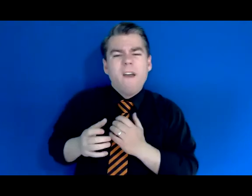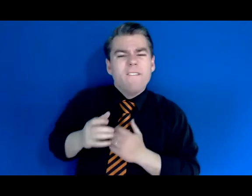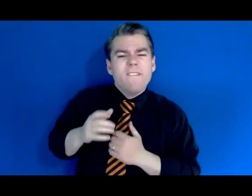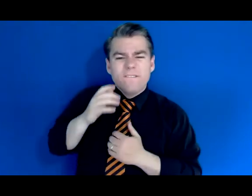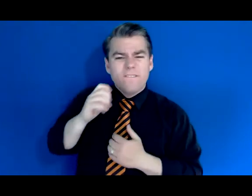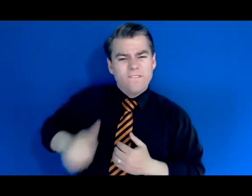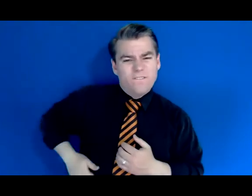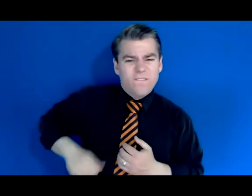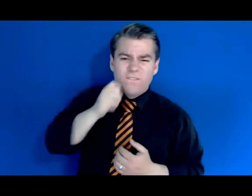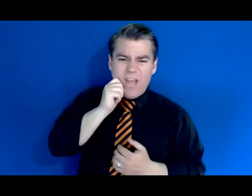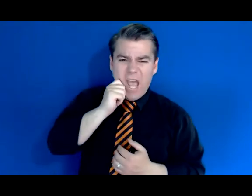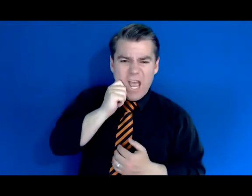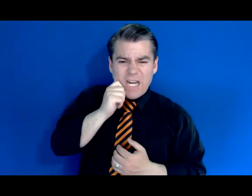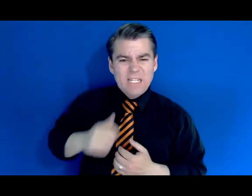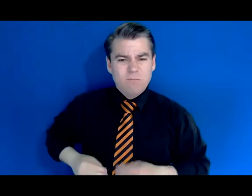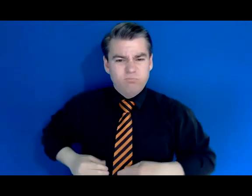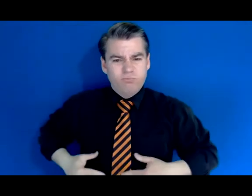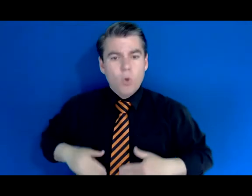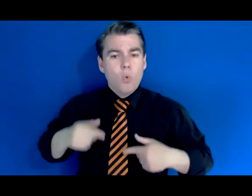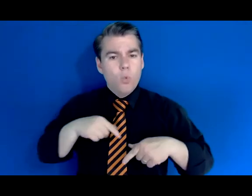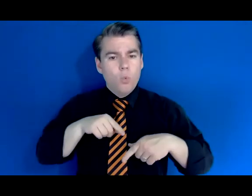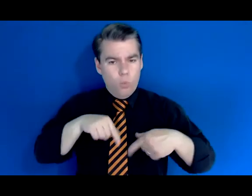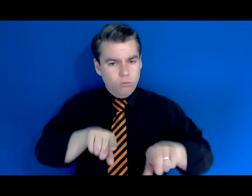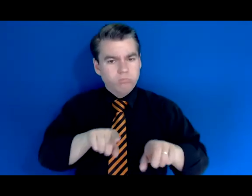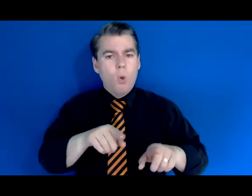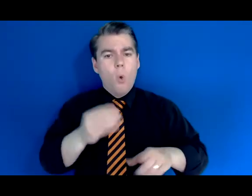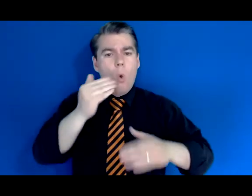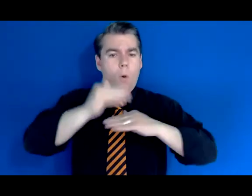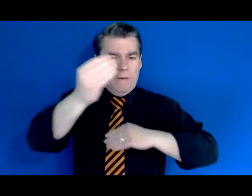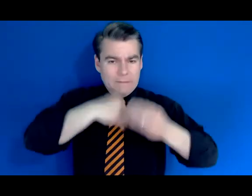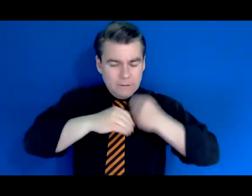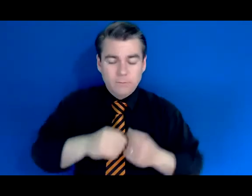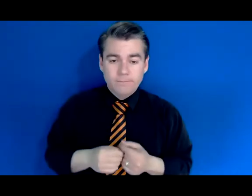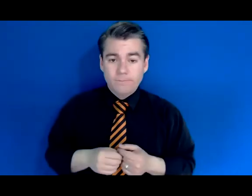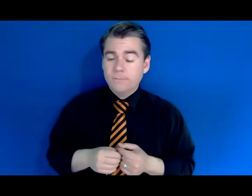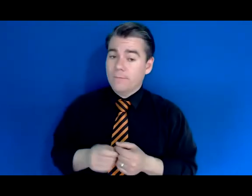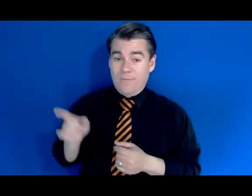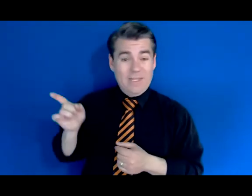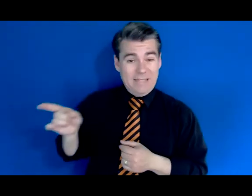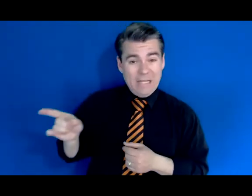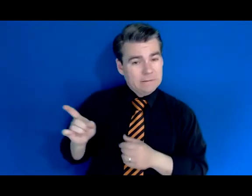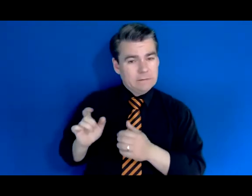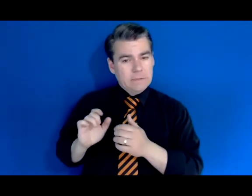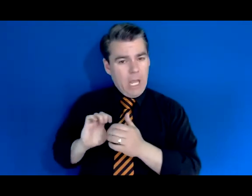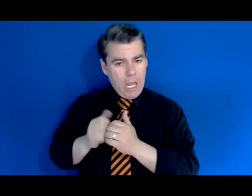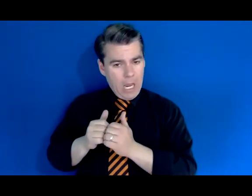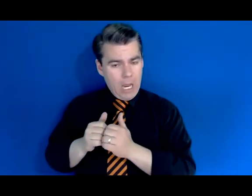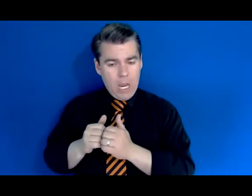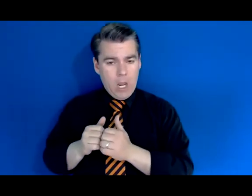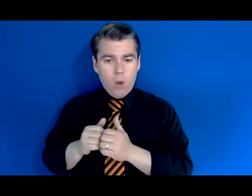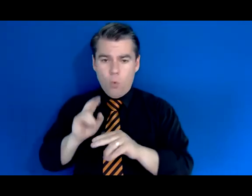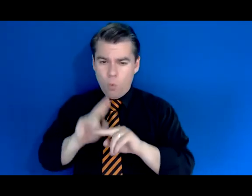during times of overeating. The mechanisms for Garcinia's weight loss ability is still being